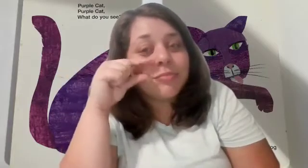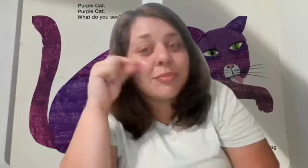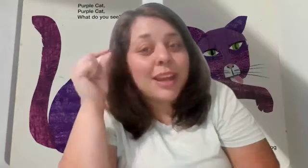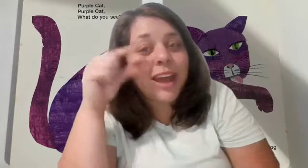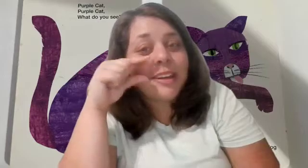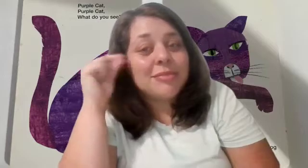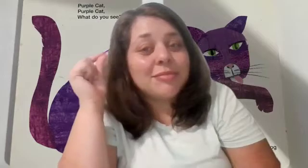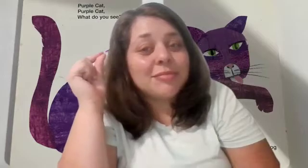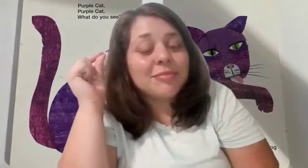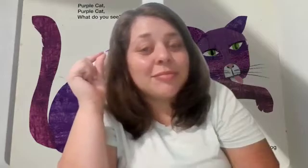Cat.